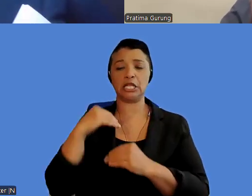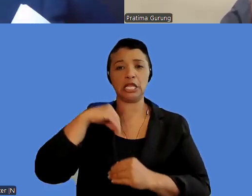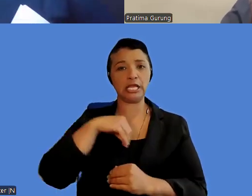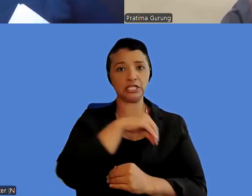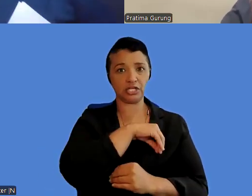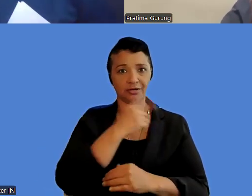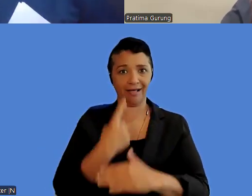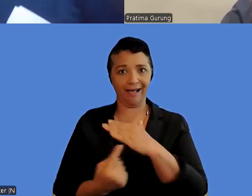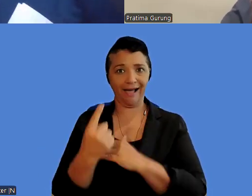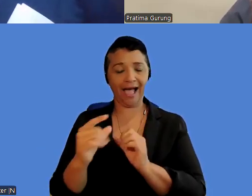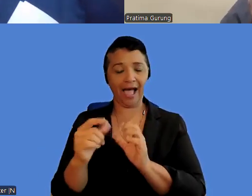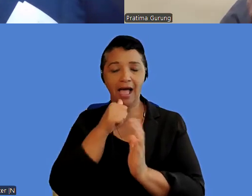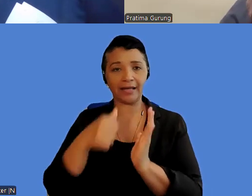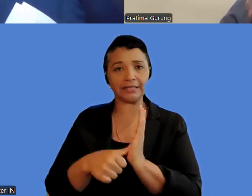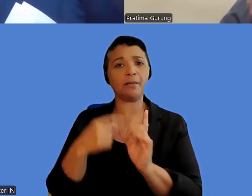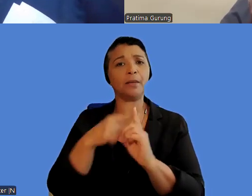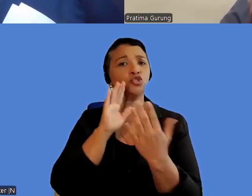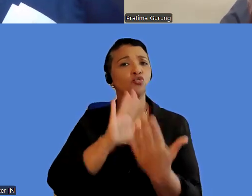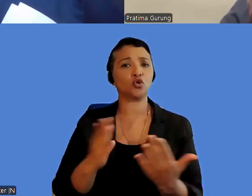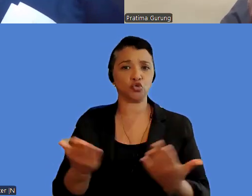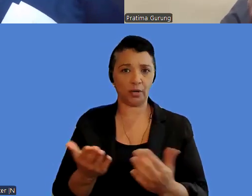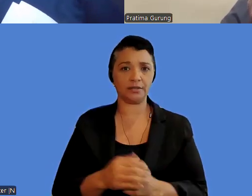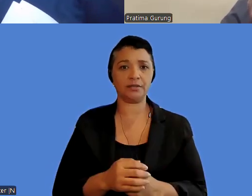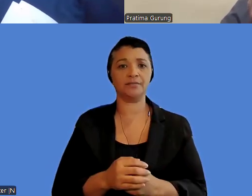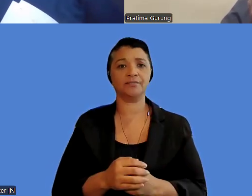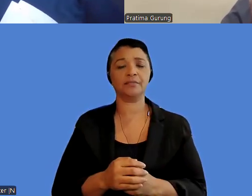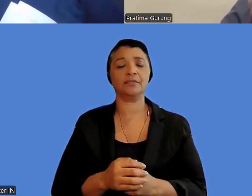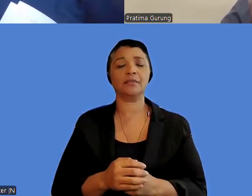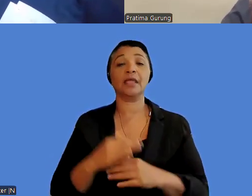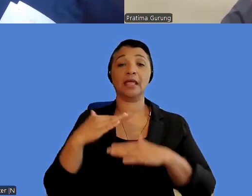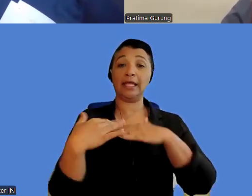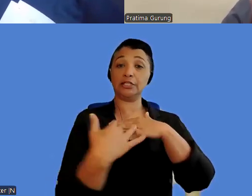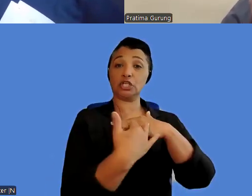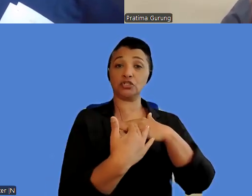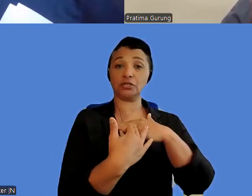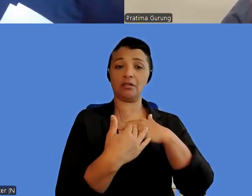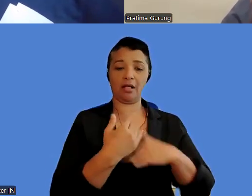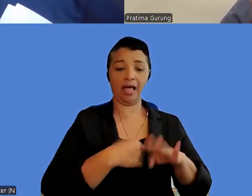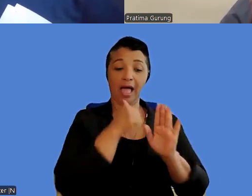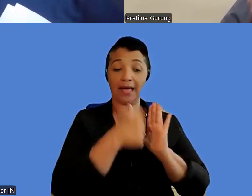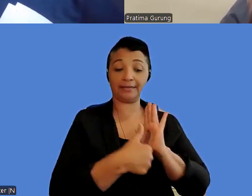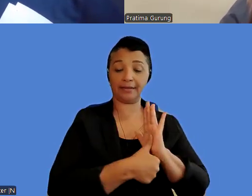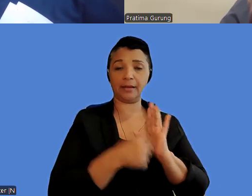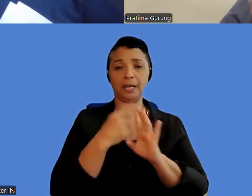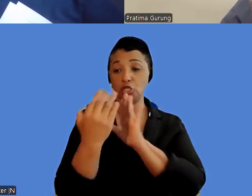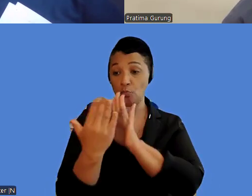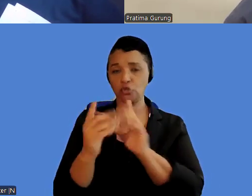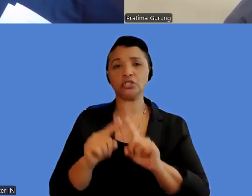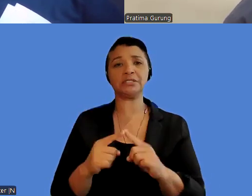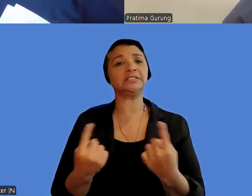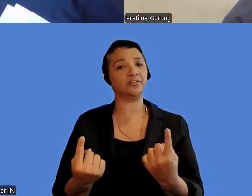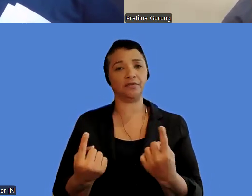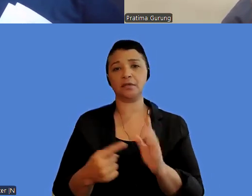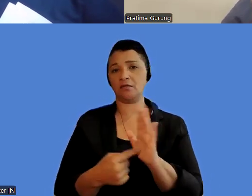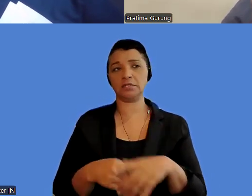and also the approaches. When we talk about intersectional identities and approaches, there are differences, irrespective of the